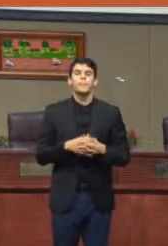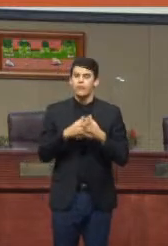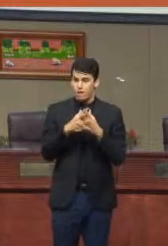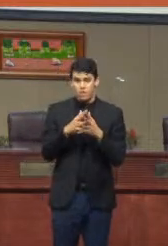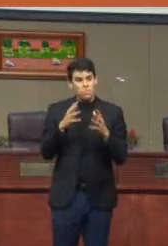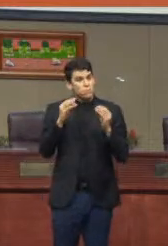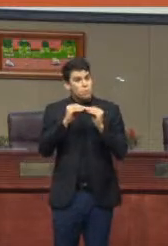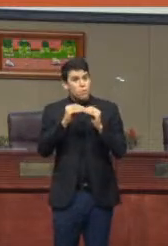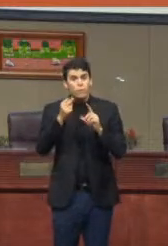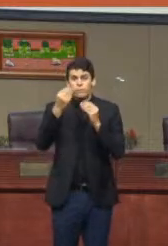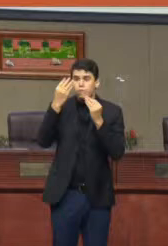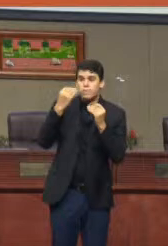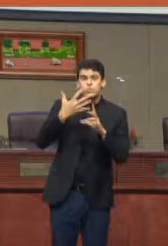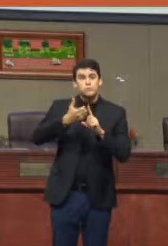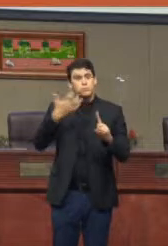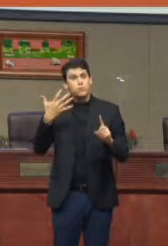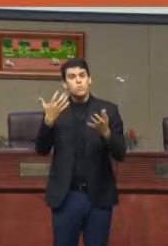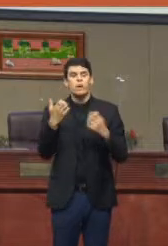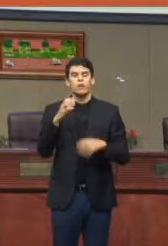at